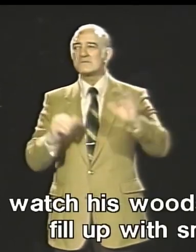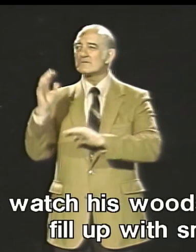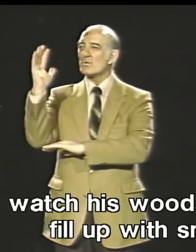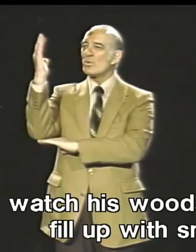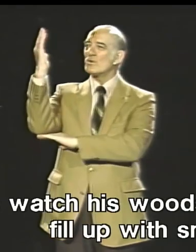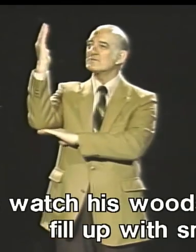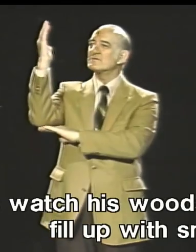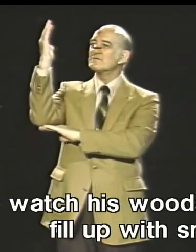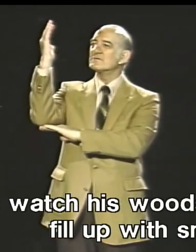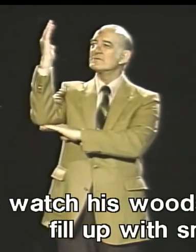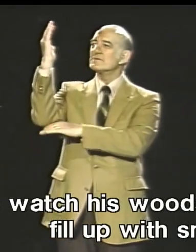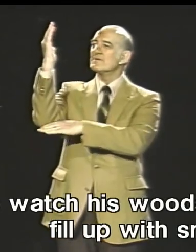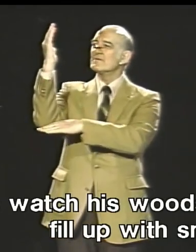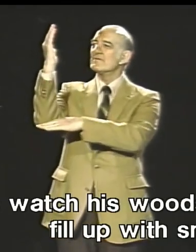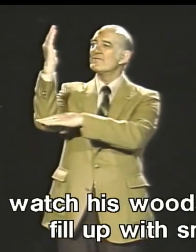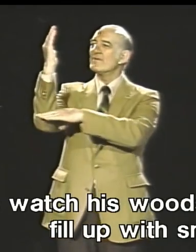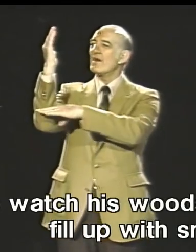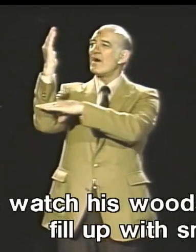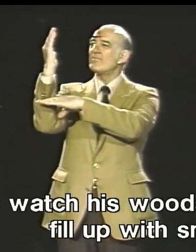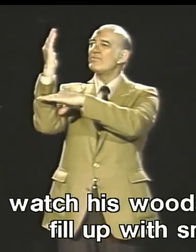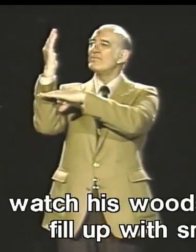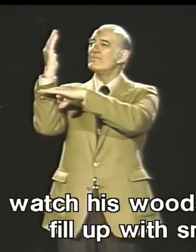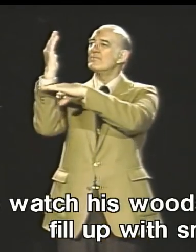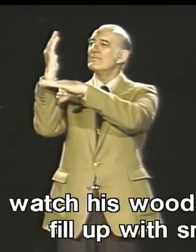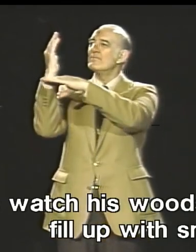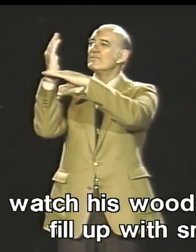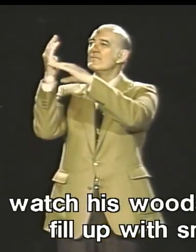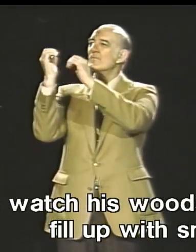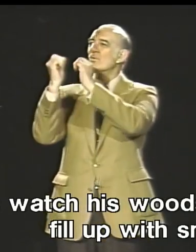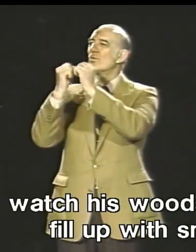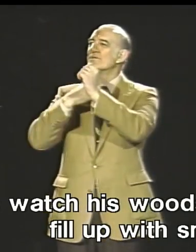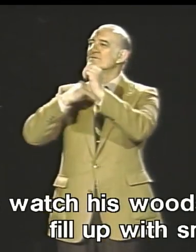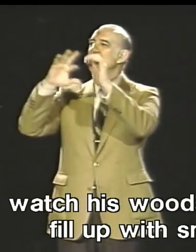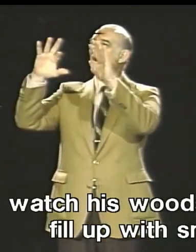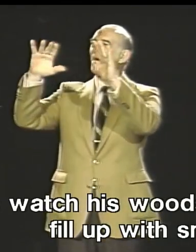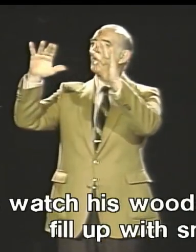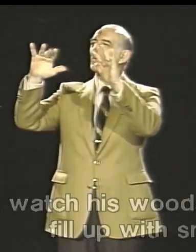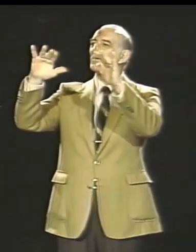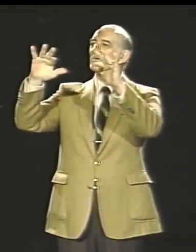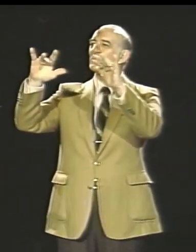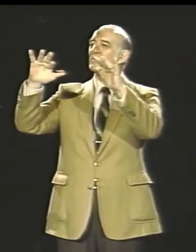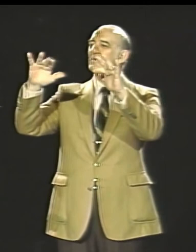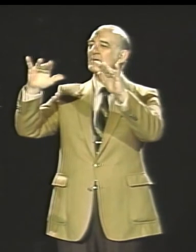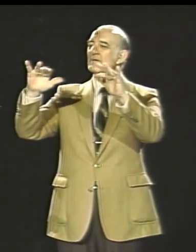to watch his woods fill up with snow.